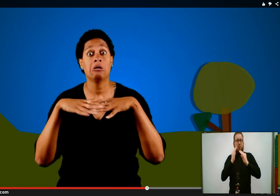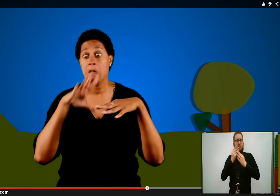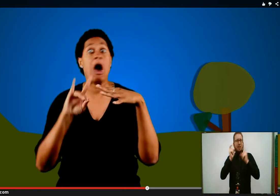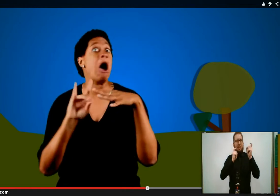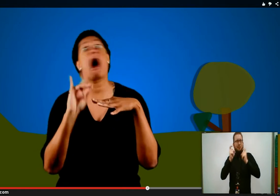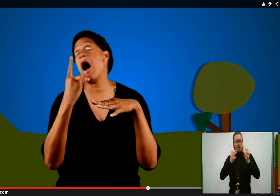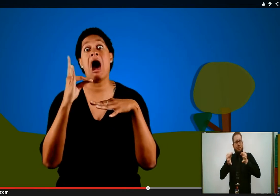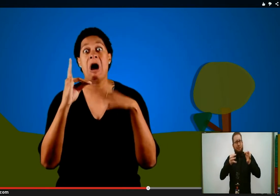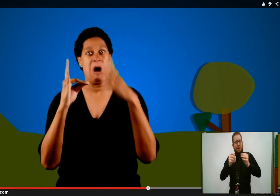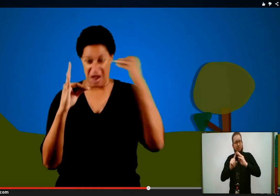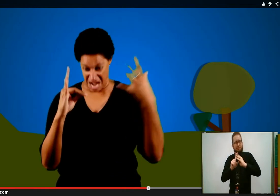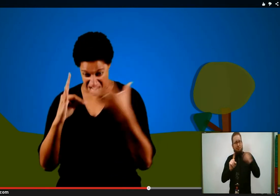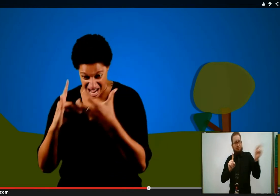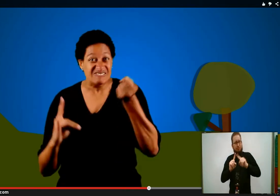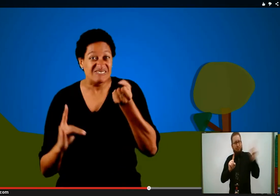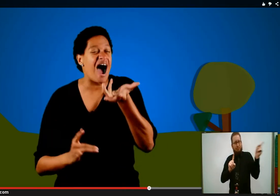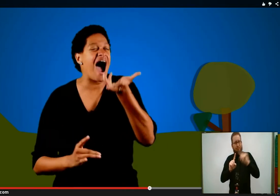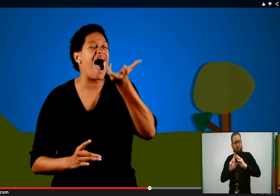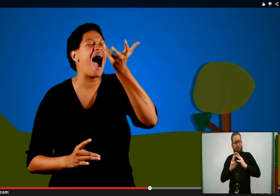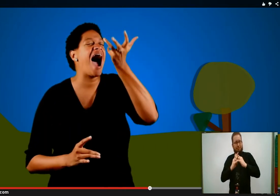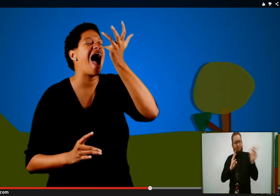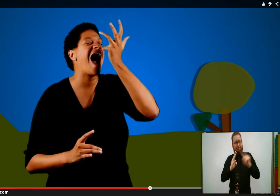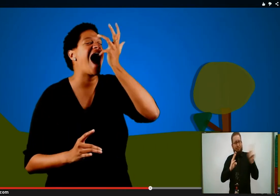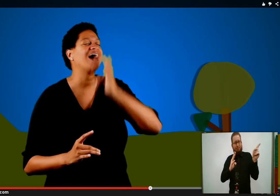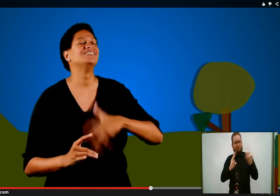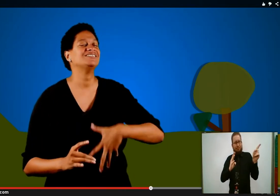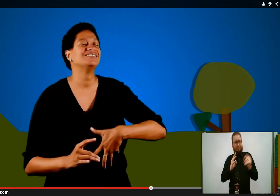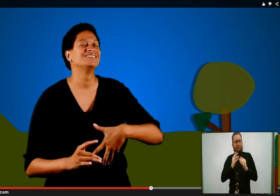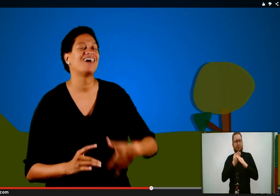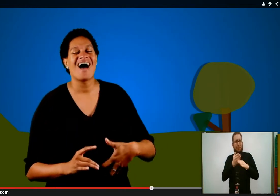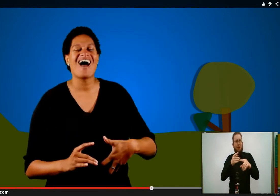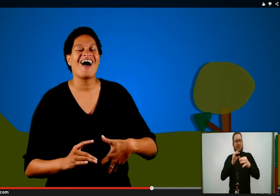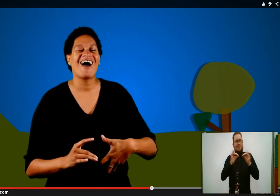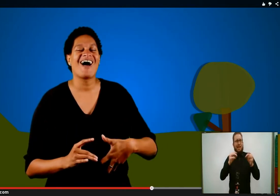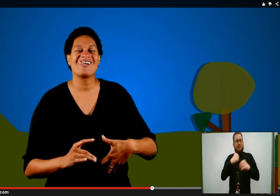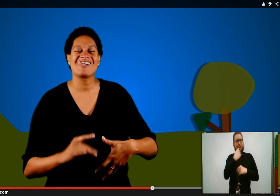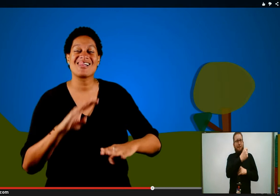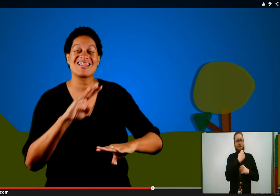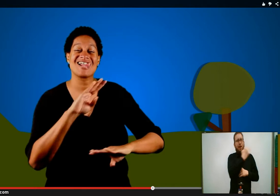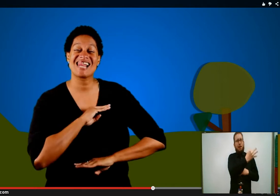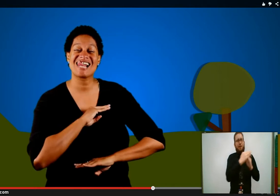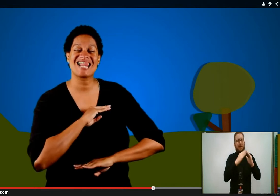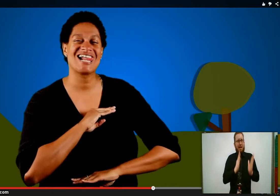And the house is just, shaking a little bit. Good facial expression to show that the pig's running out of the house there.